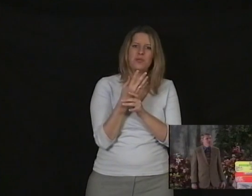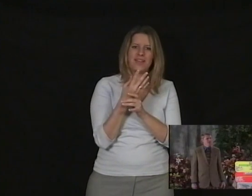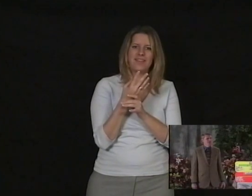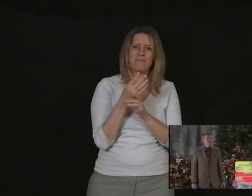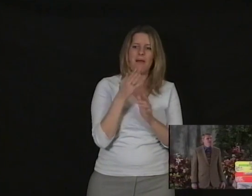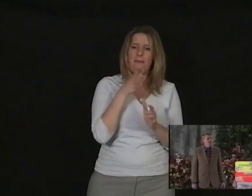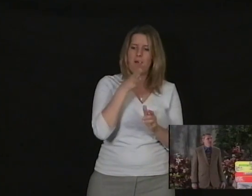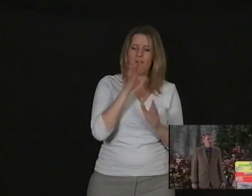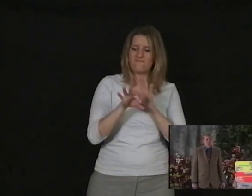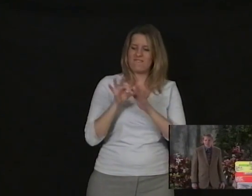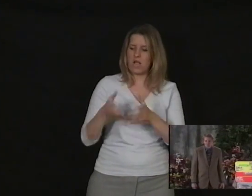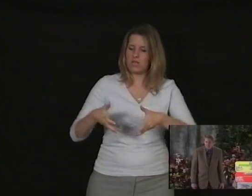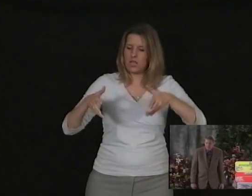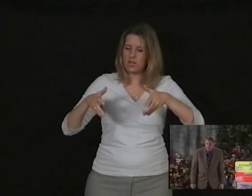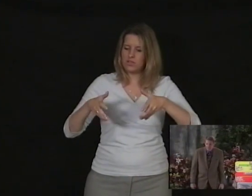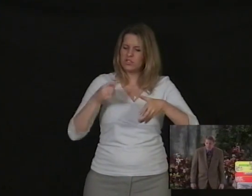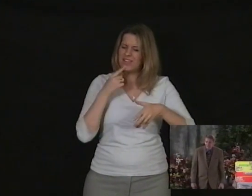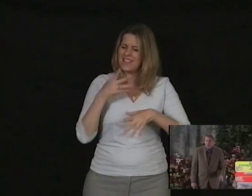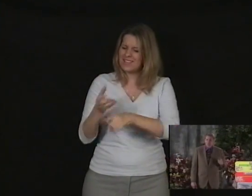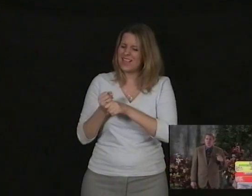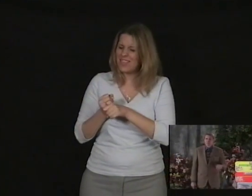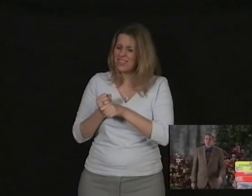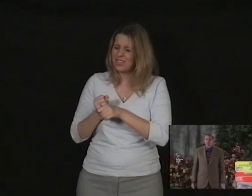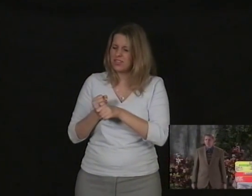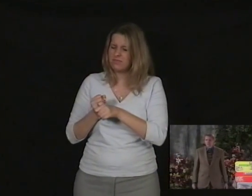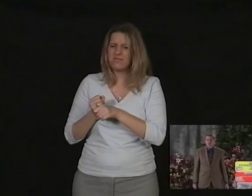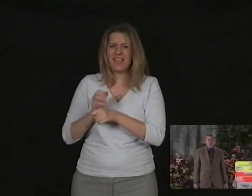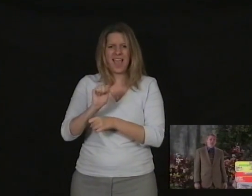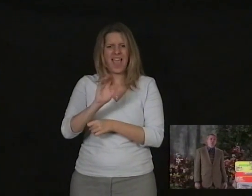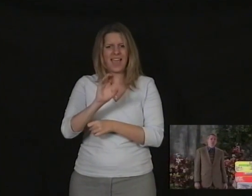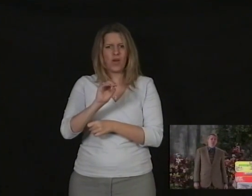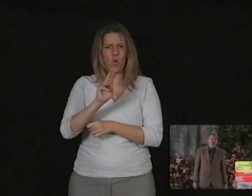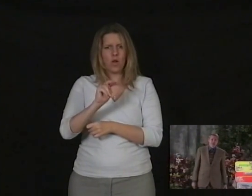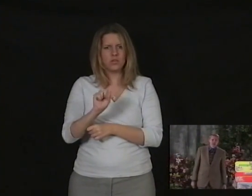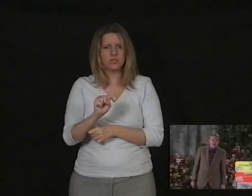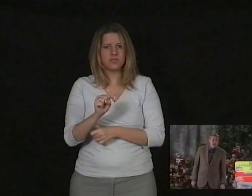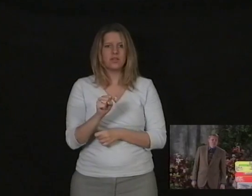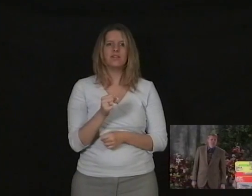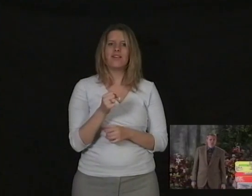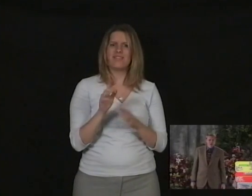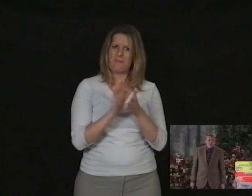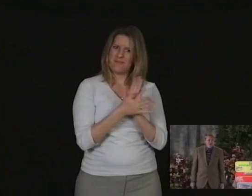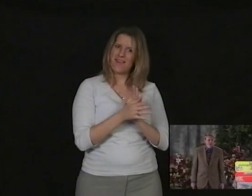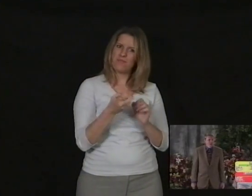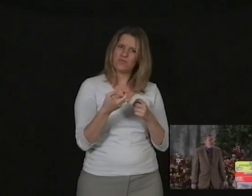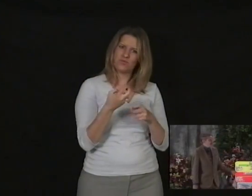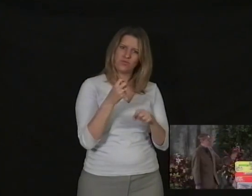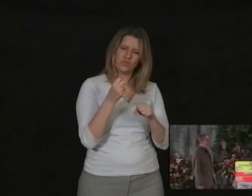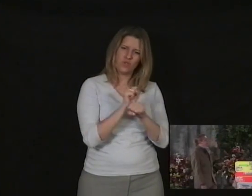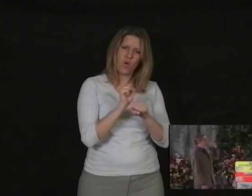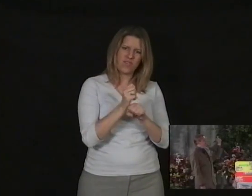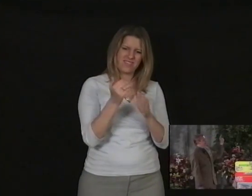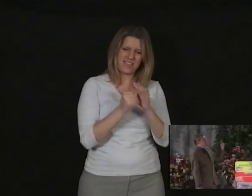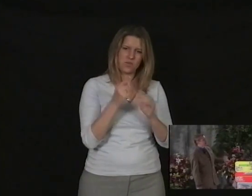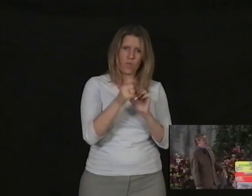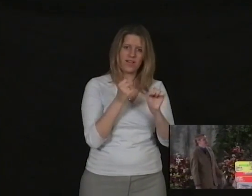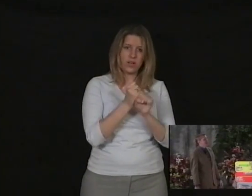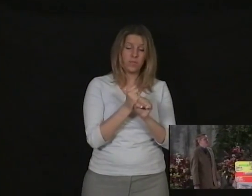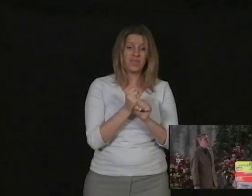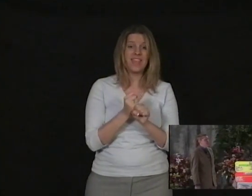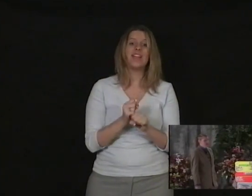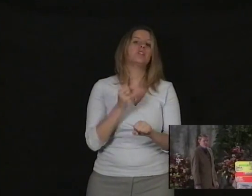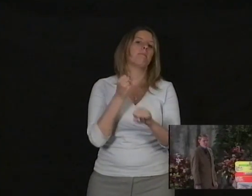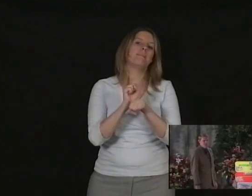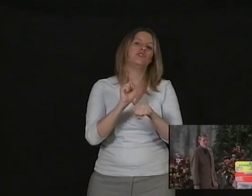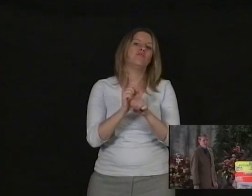said, in less than a year, they turned to stone. I've got them in the museum. Stop and see our dinosaur adventure land in Pensacola, Florida. Here's a petrified fish